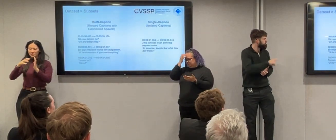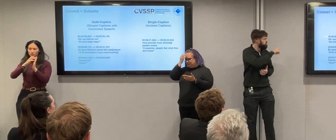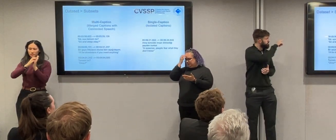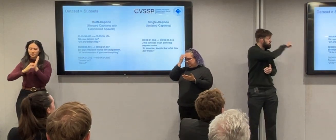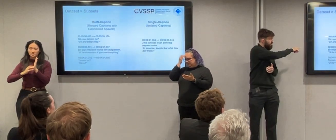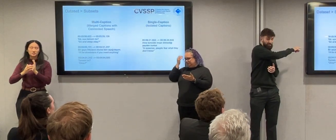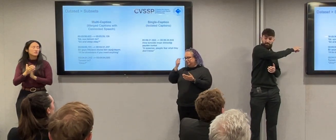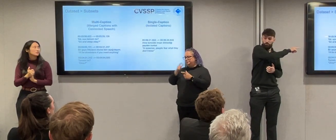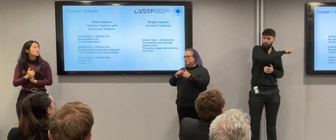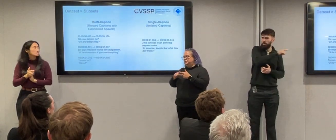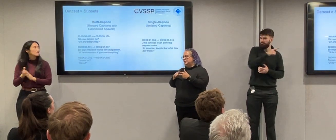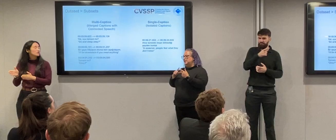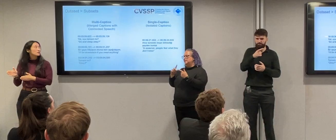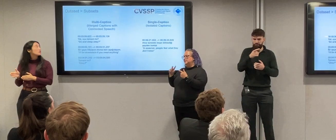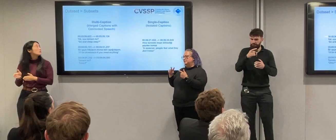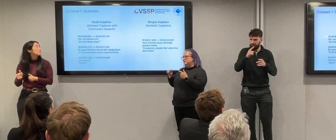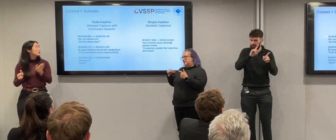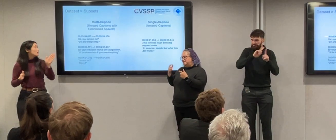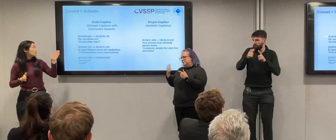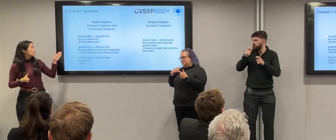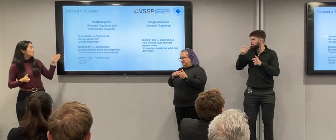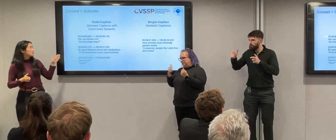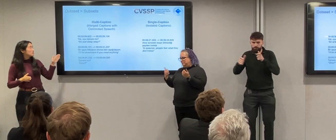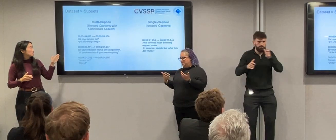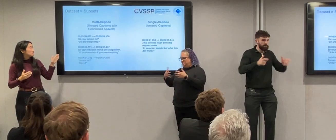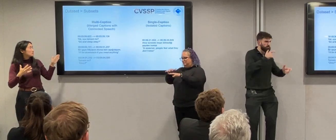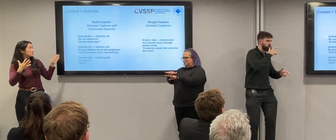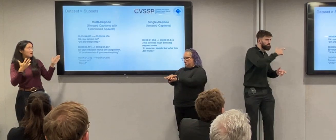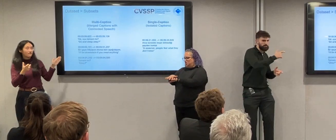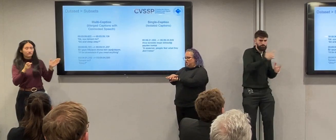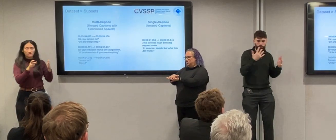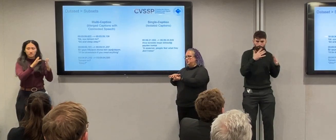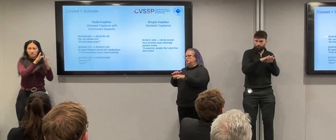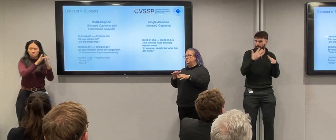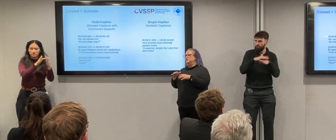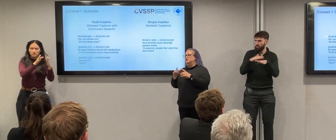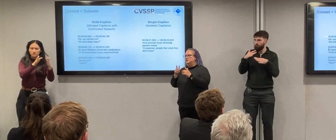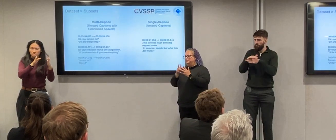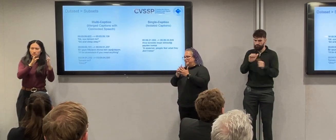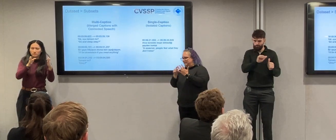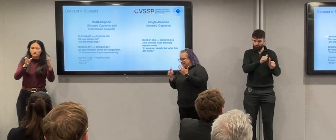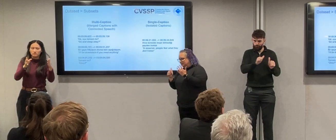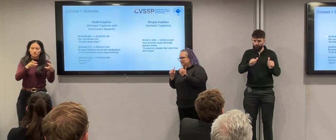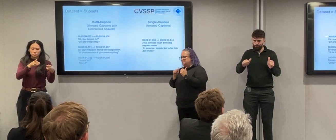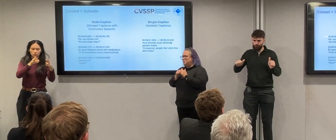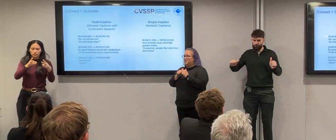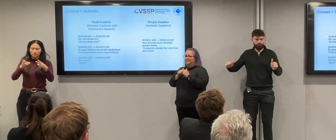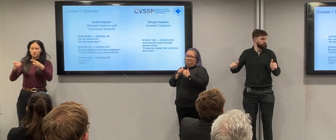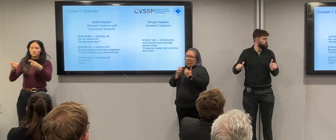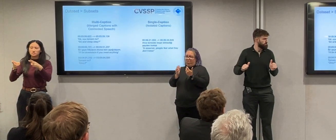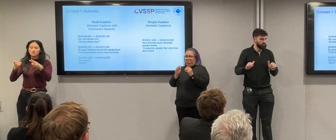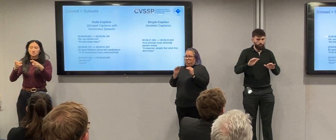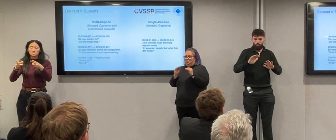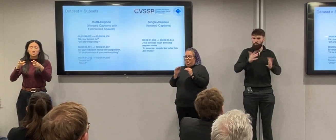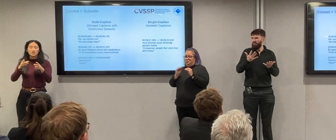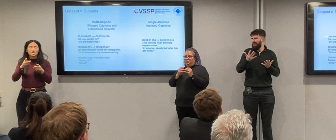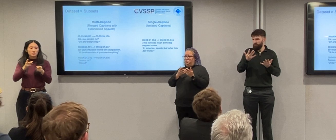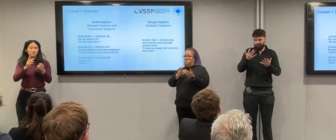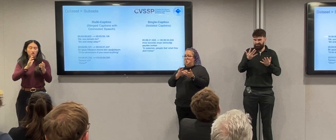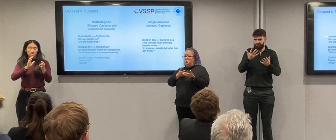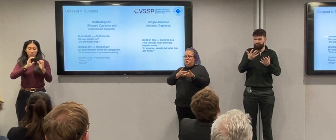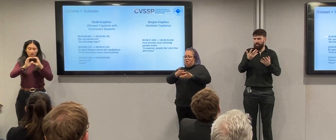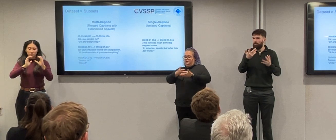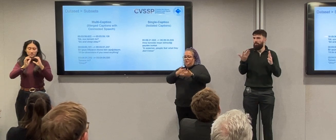we try to merge sequences with almost little to none conversational gaps in